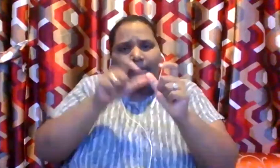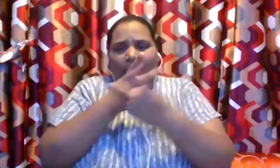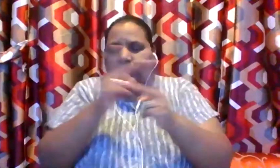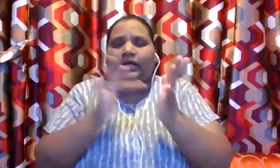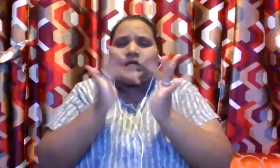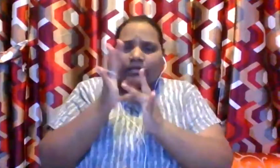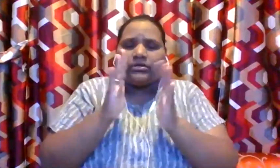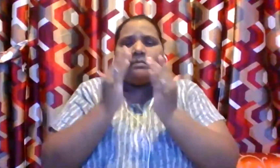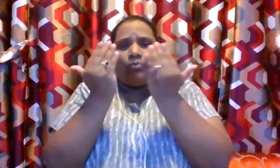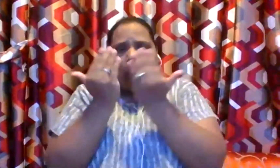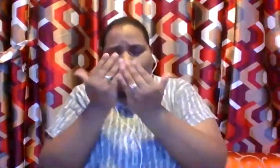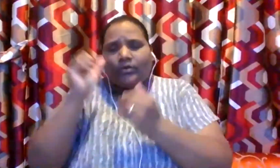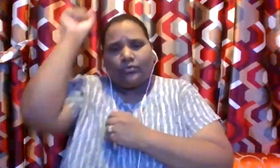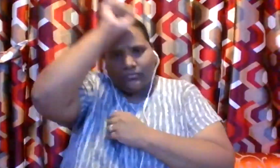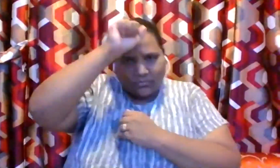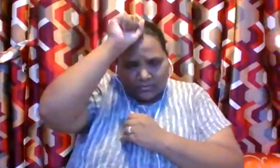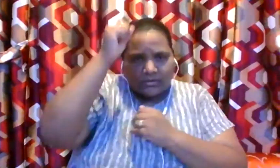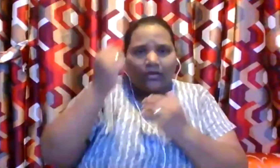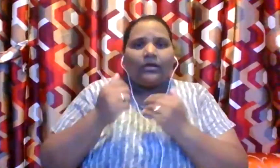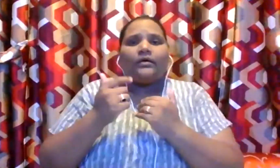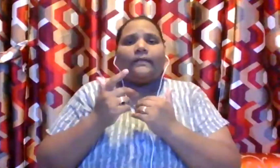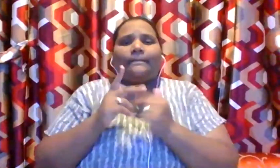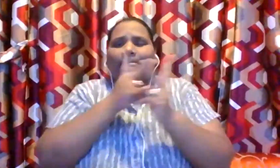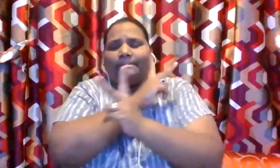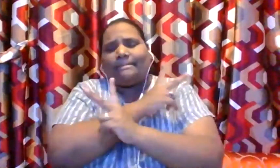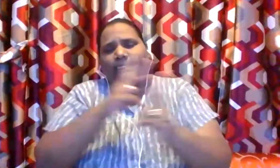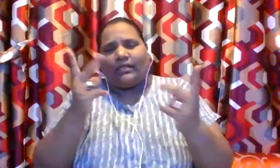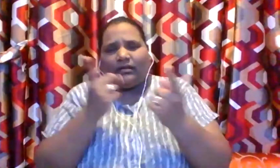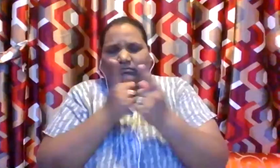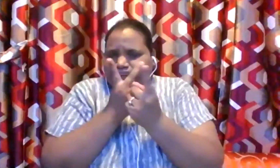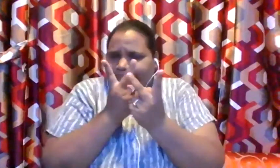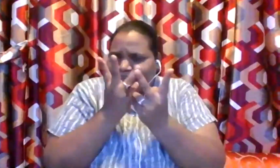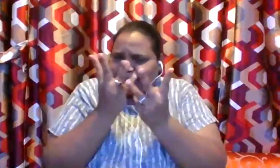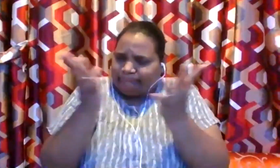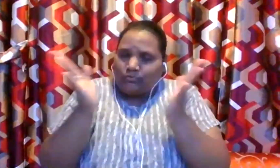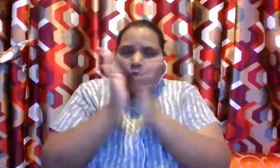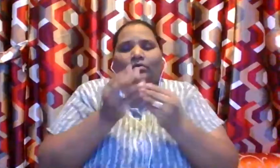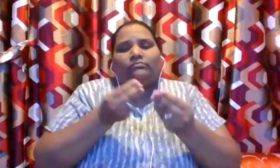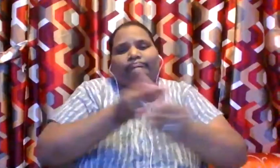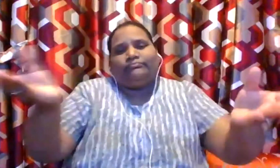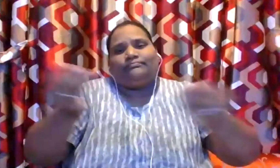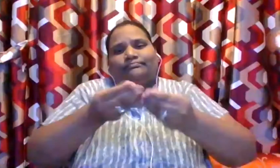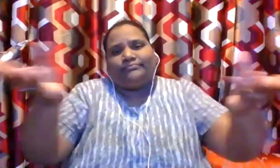Guru Nanak, innumerable messengers of Lord came, and they all revealed different